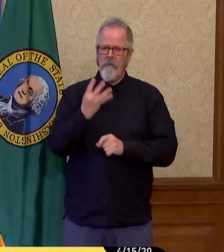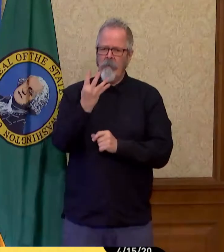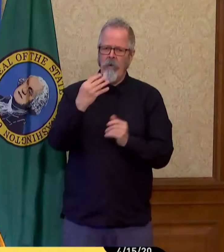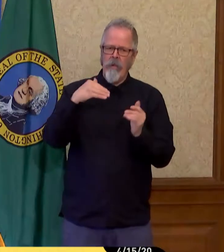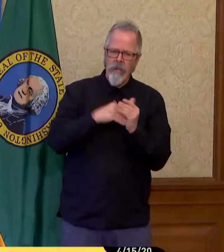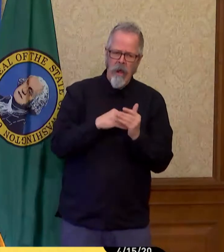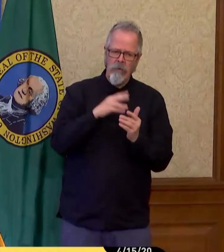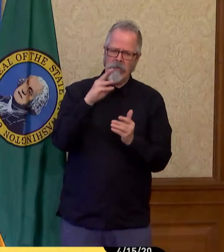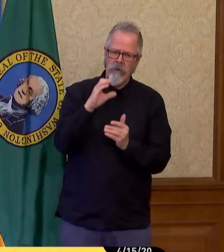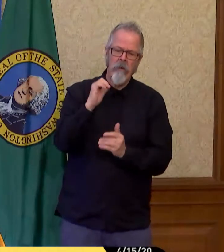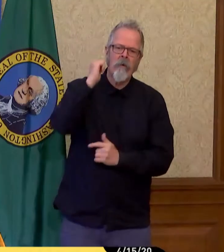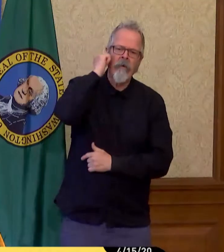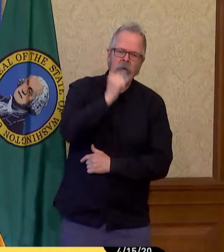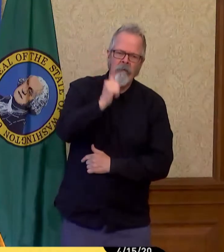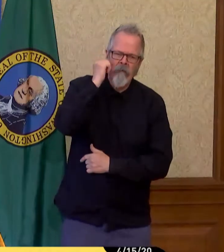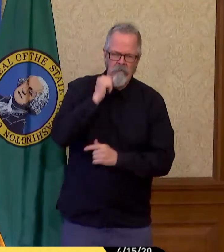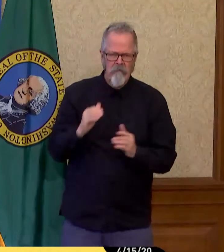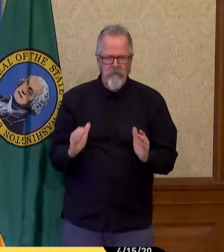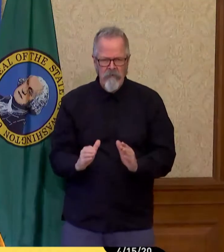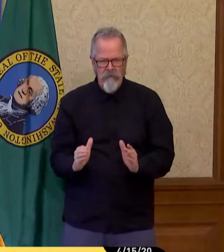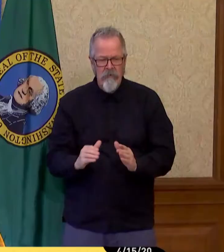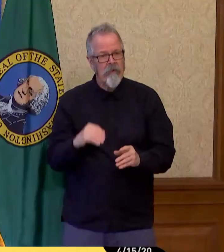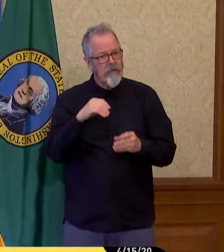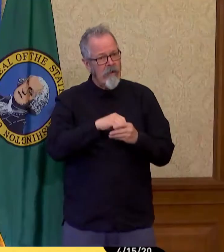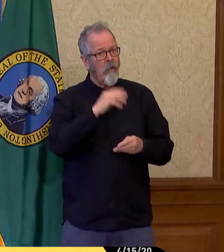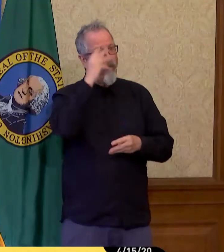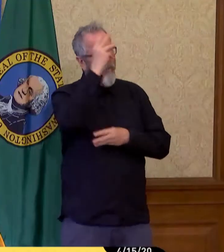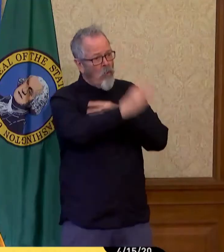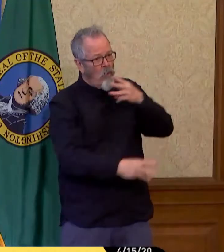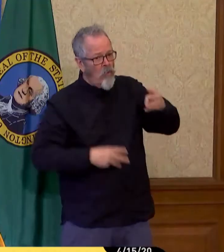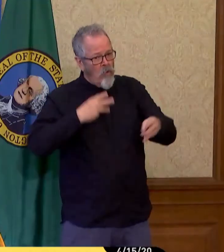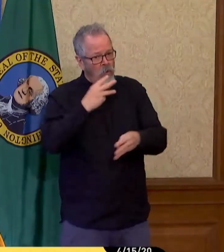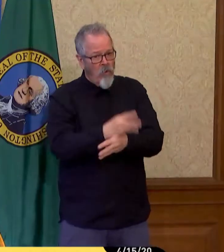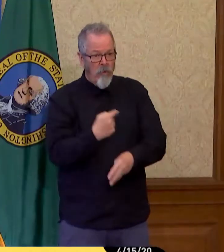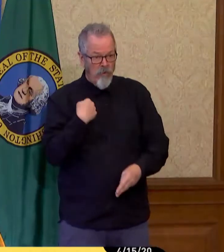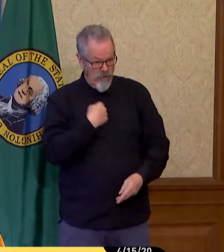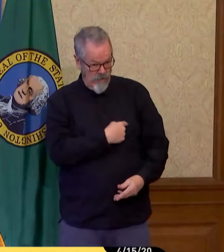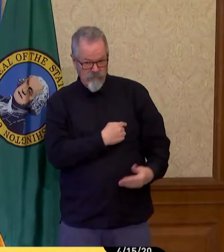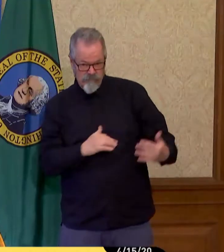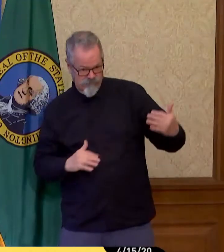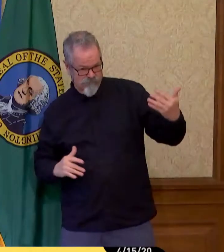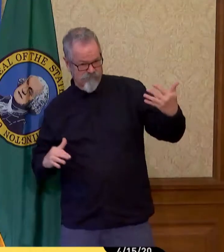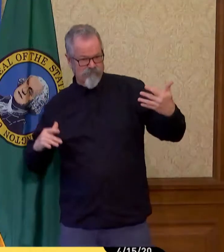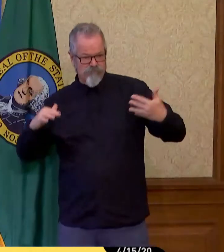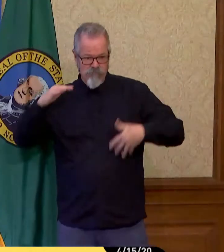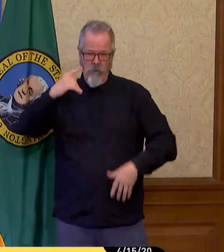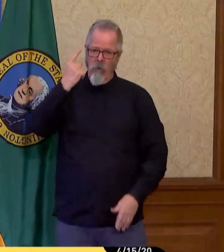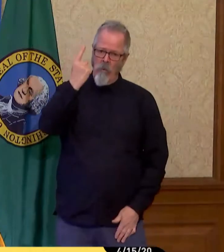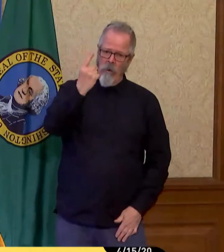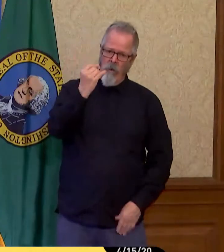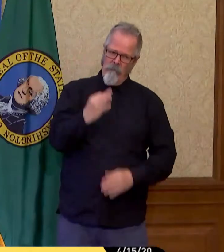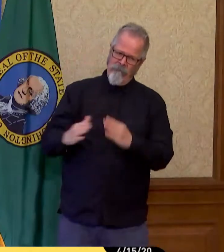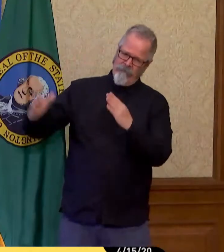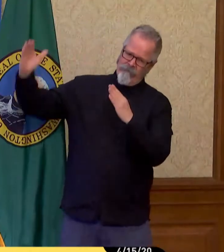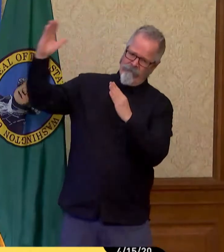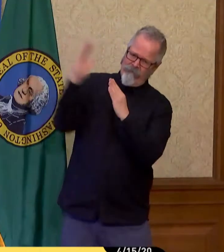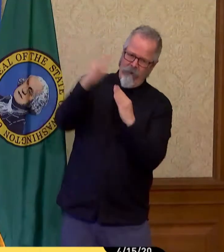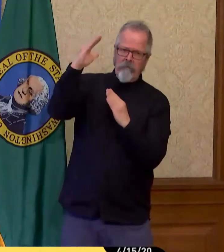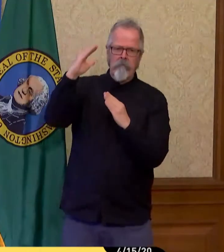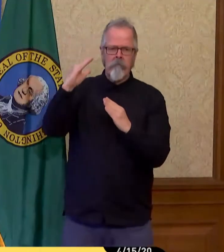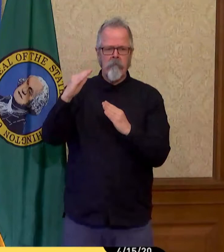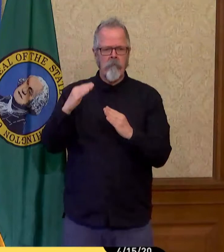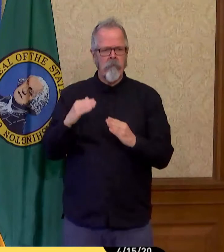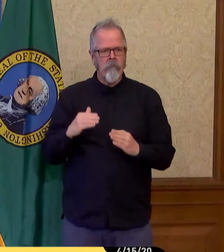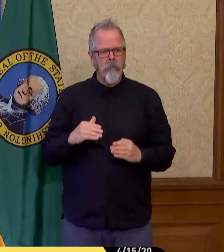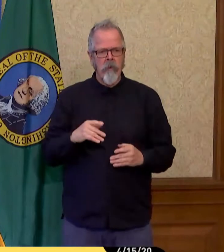it's not as much as we would like as we go through this transition, because we will need more testing after the transition than before.